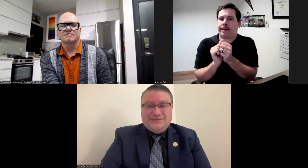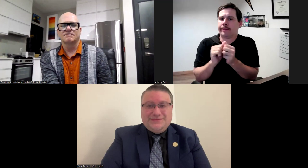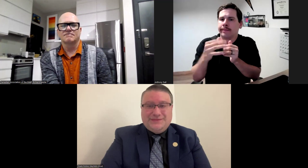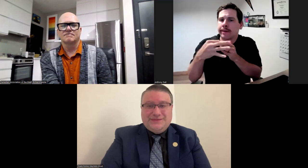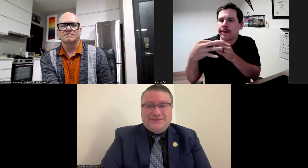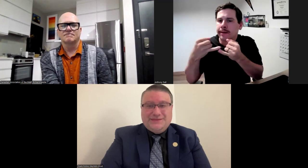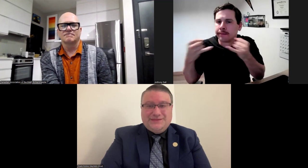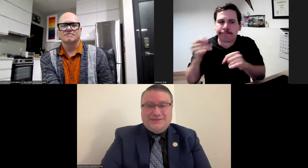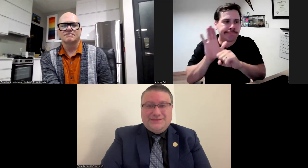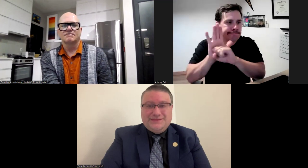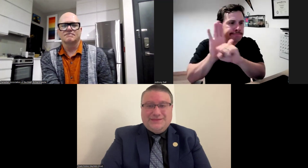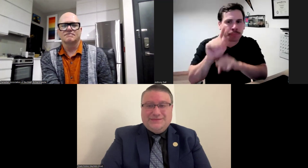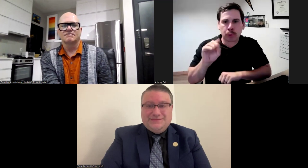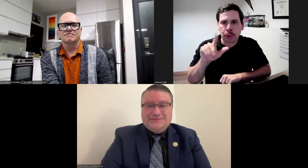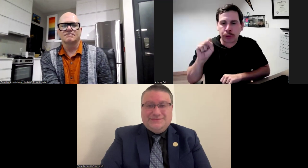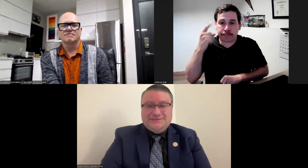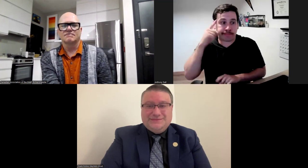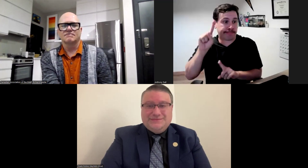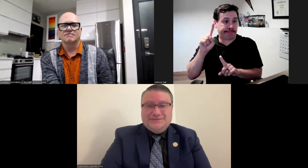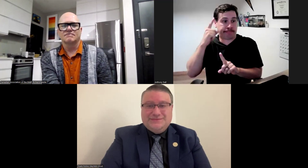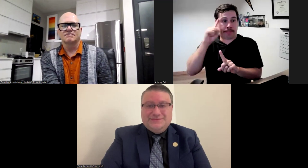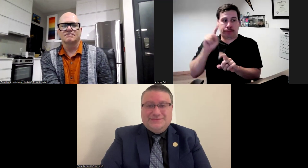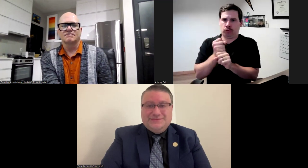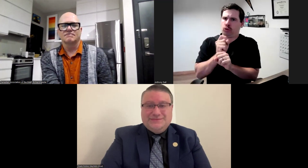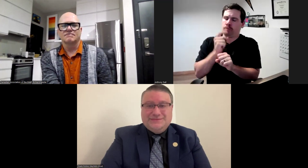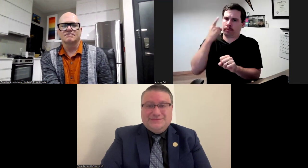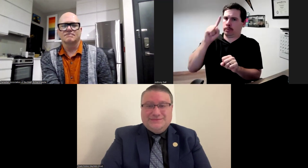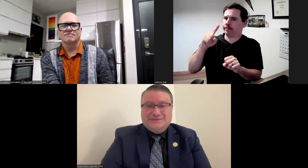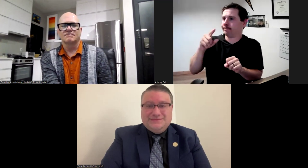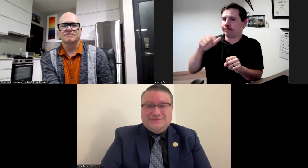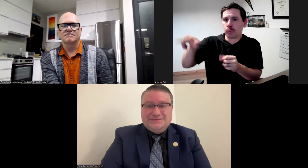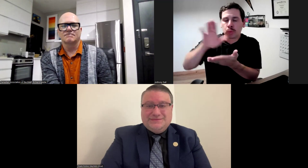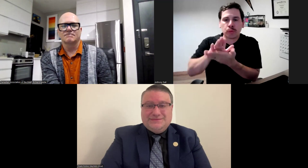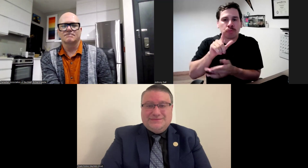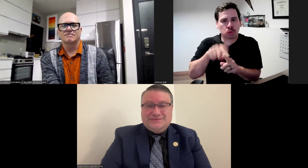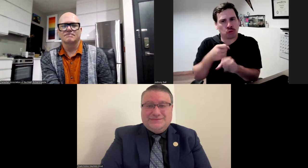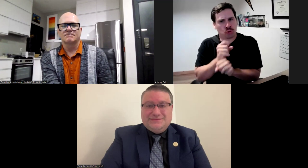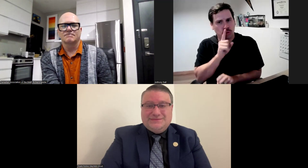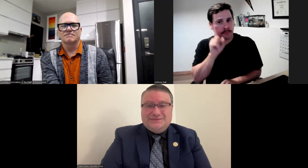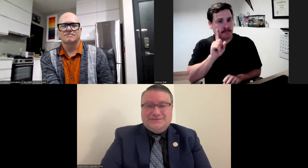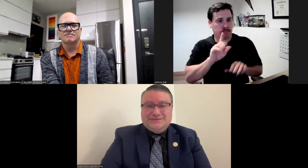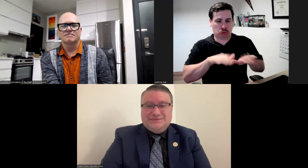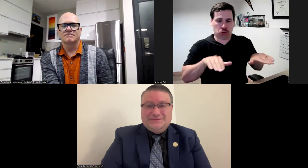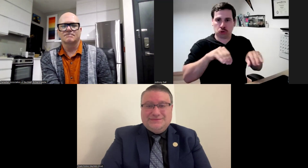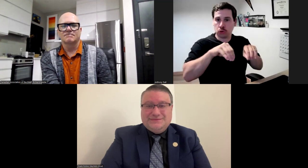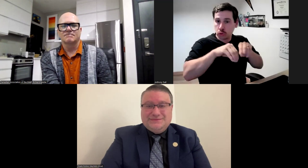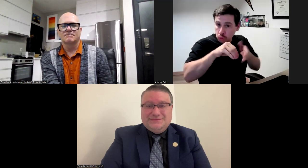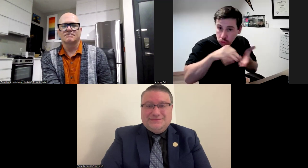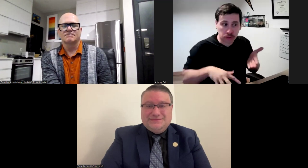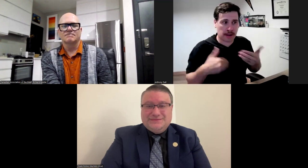Center has some of those available. It is online and it is from the US. But if you are looking at ways